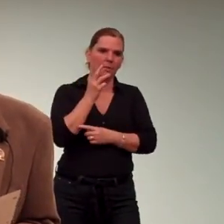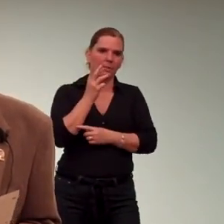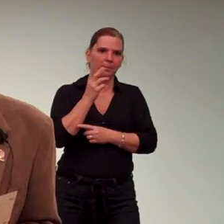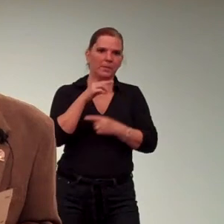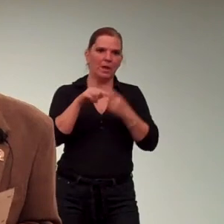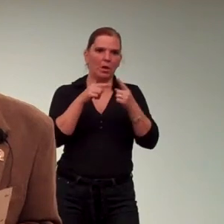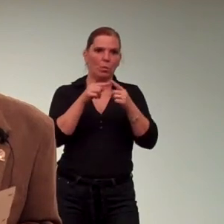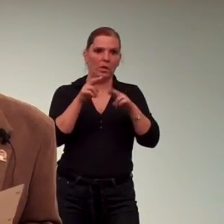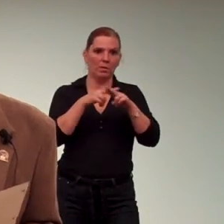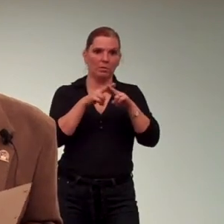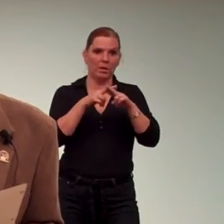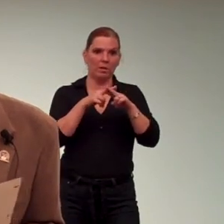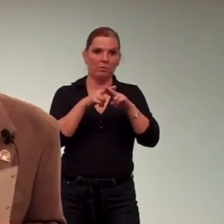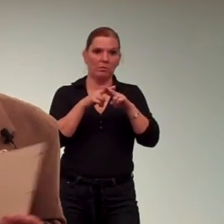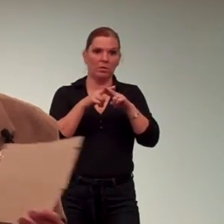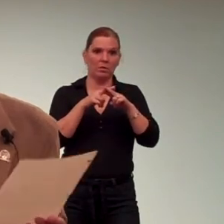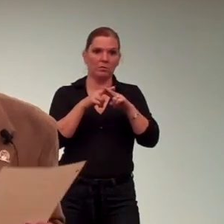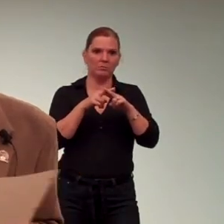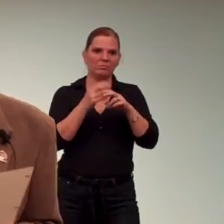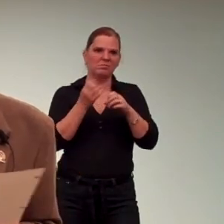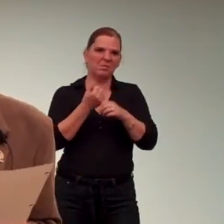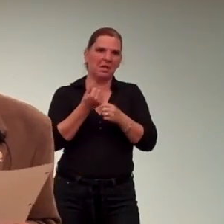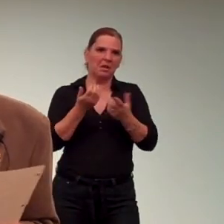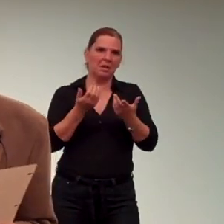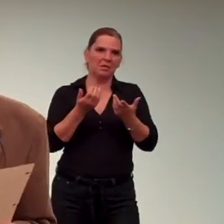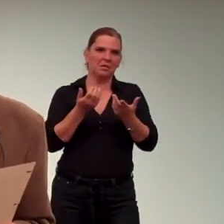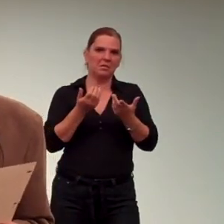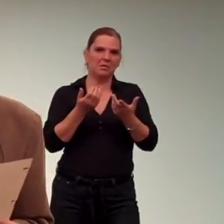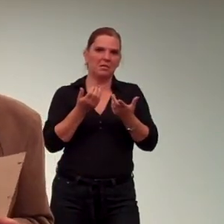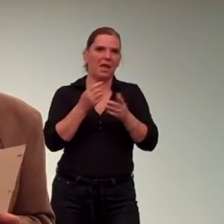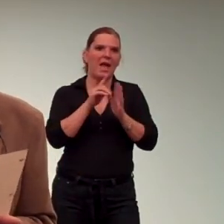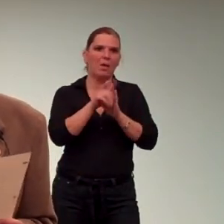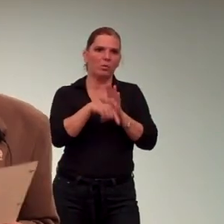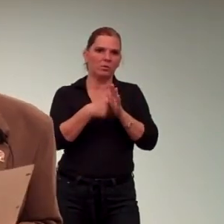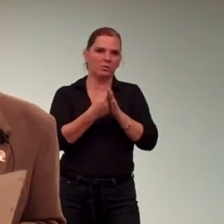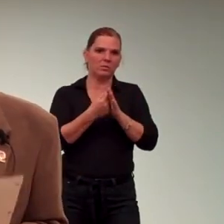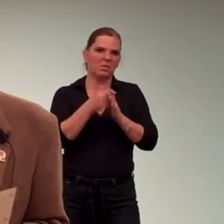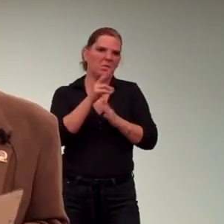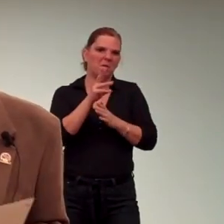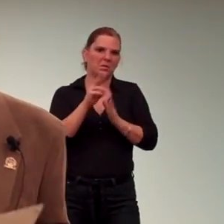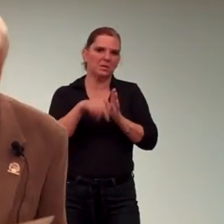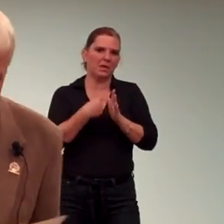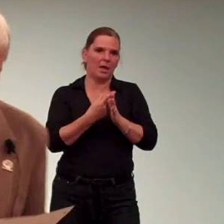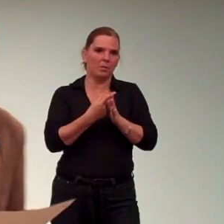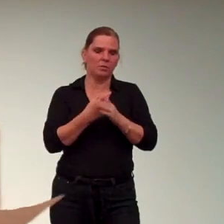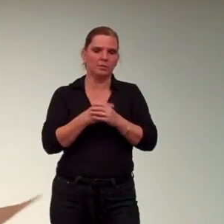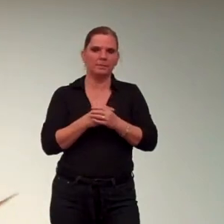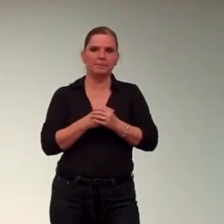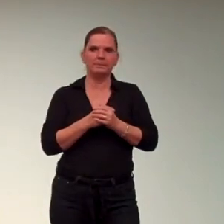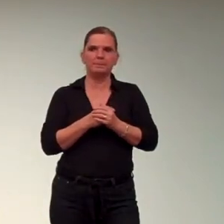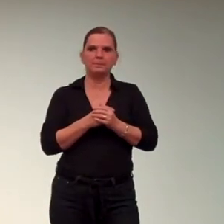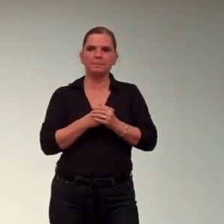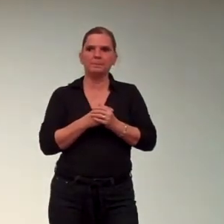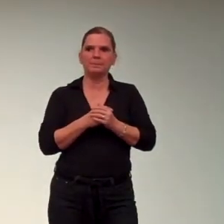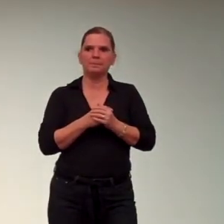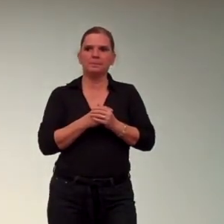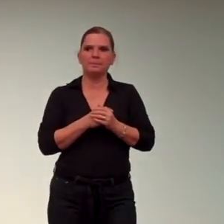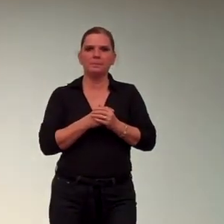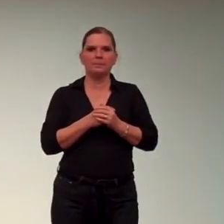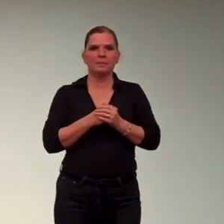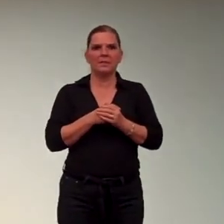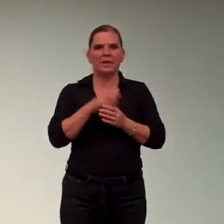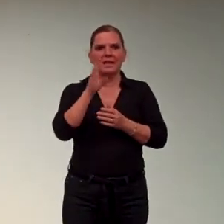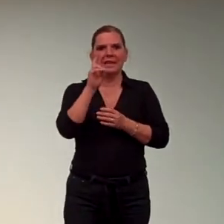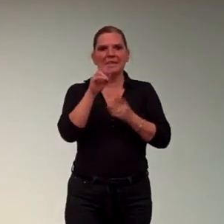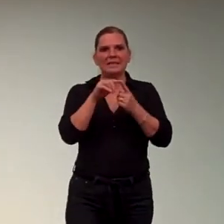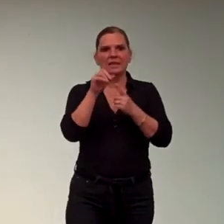When the railroad goes in, it's going to take a matter of hours, maybe 36 hours or something like that.